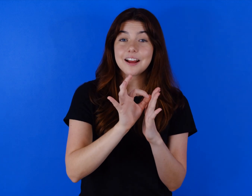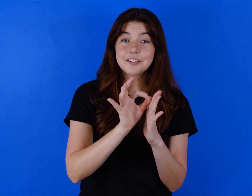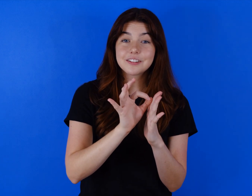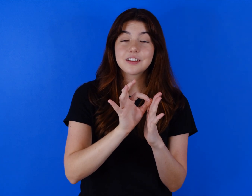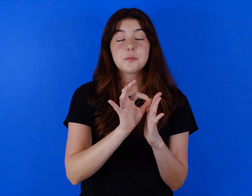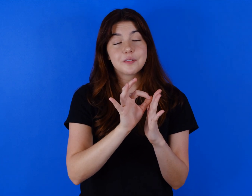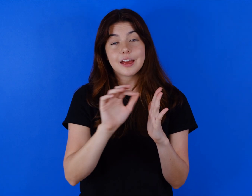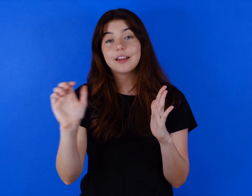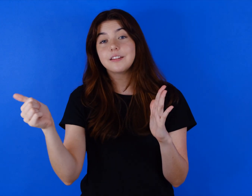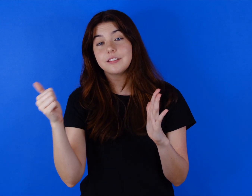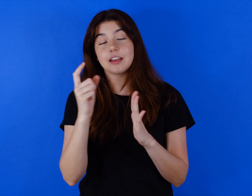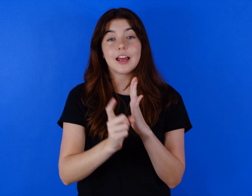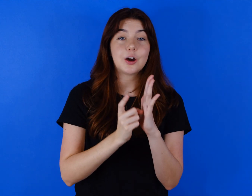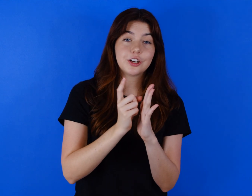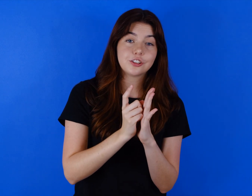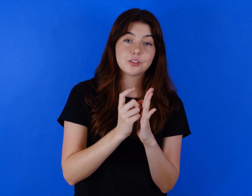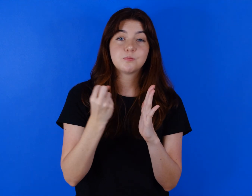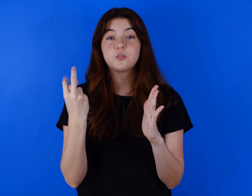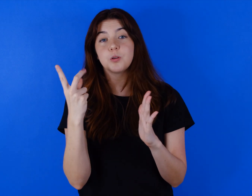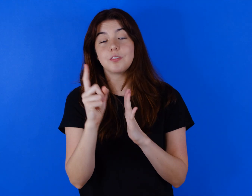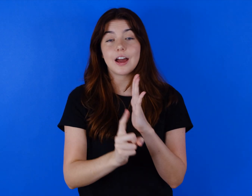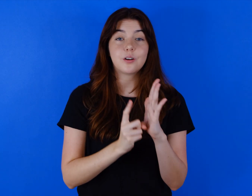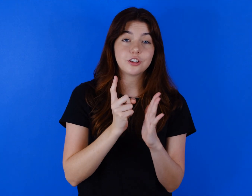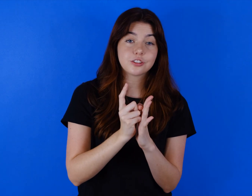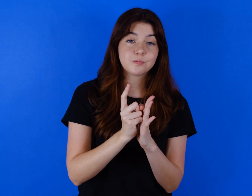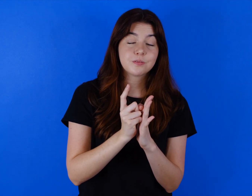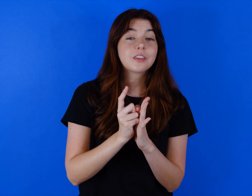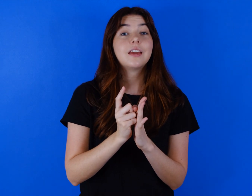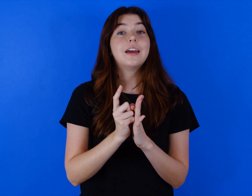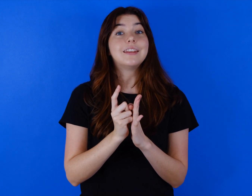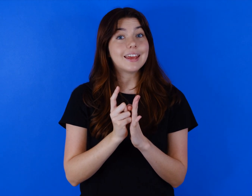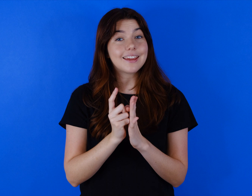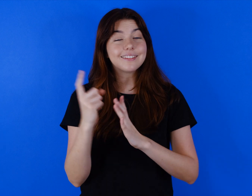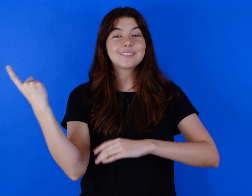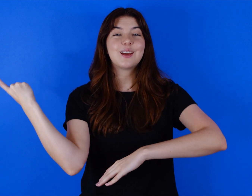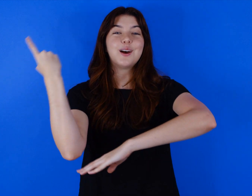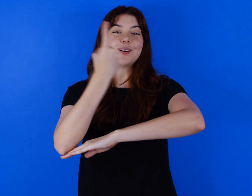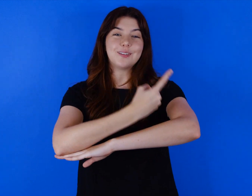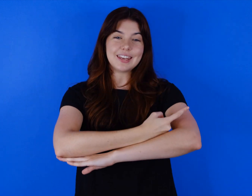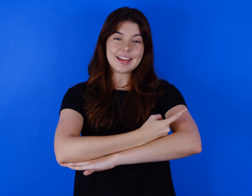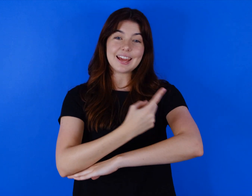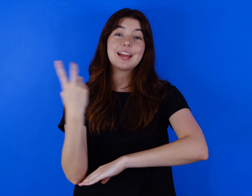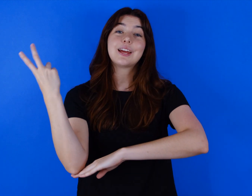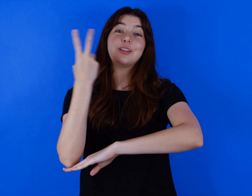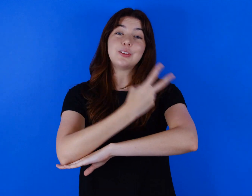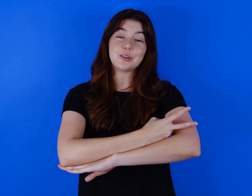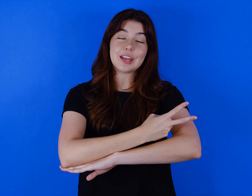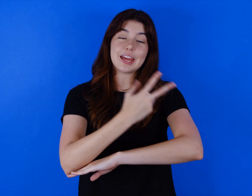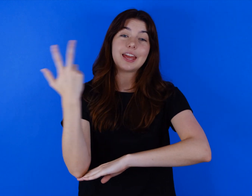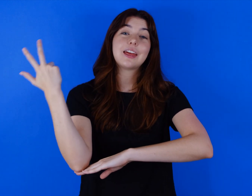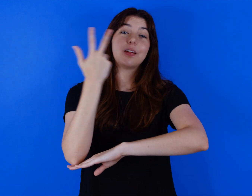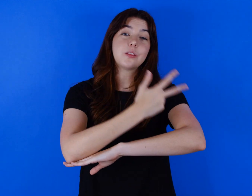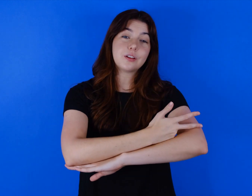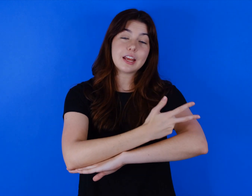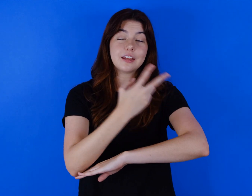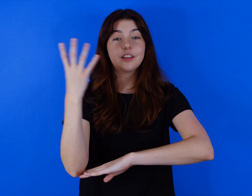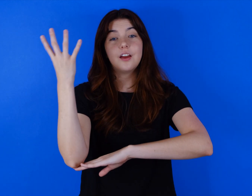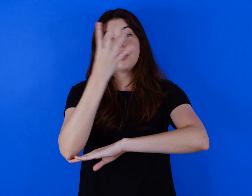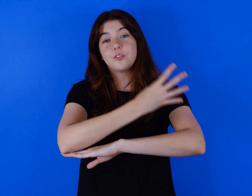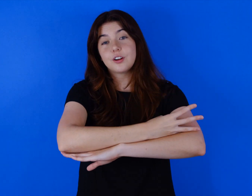hours. Above that, 10 hours, 12 hours. Days, 1 day, 2 day, 3 days, 4